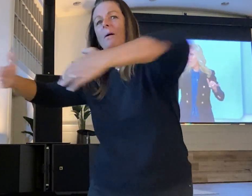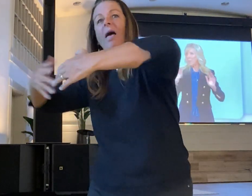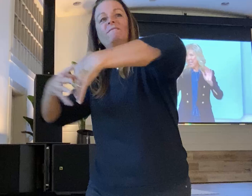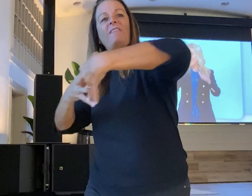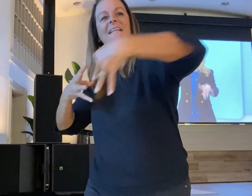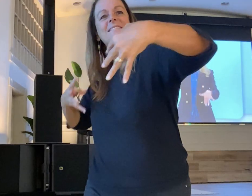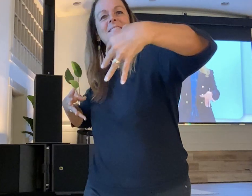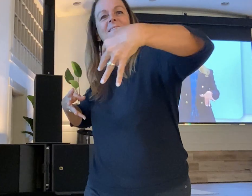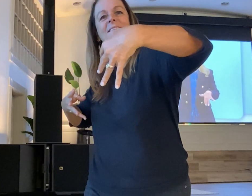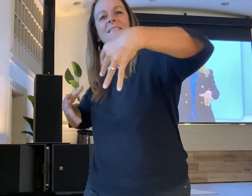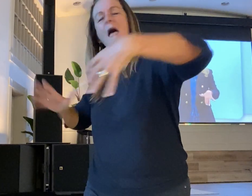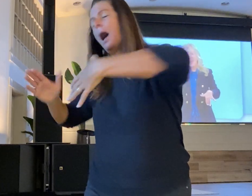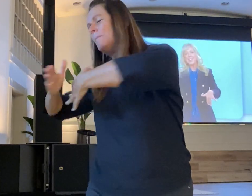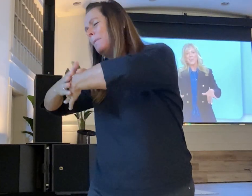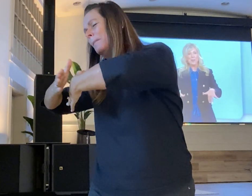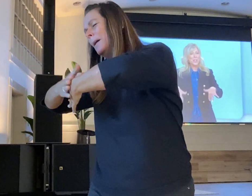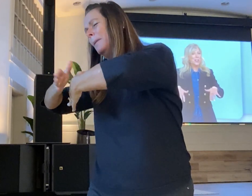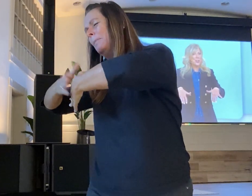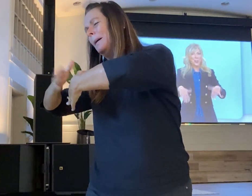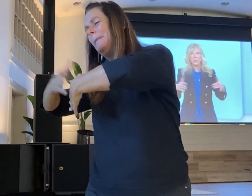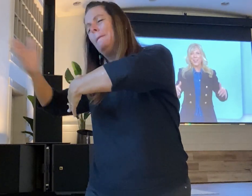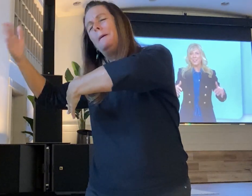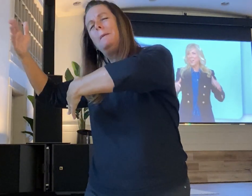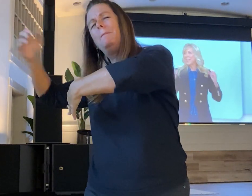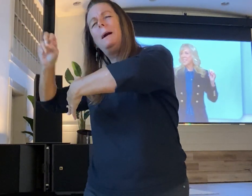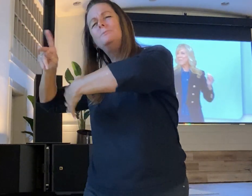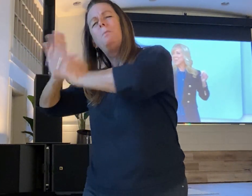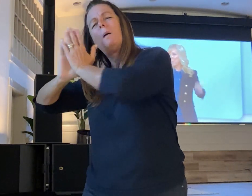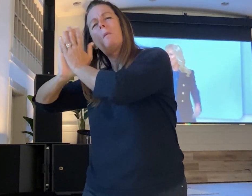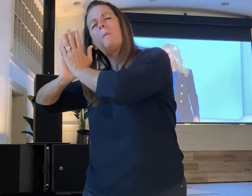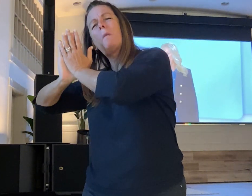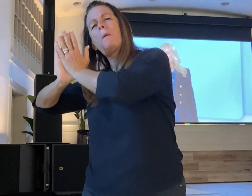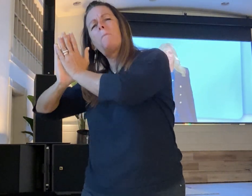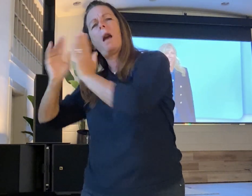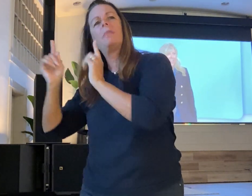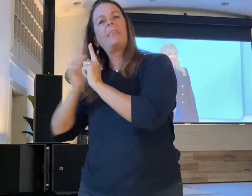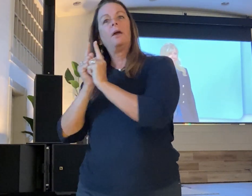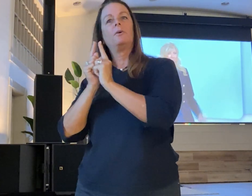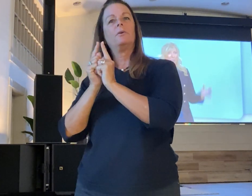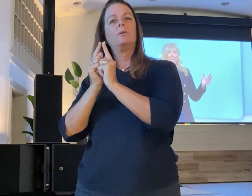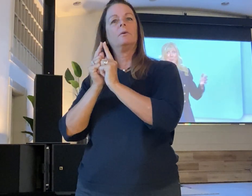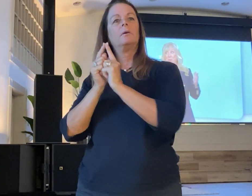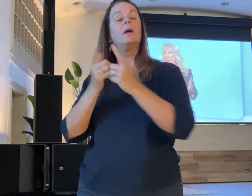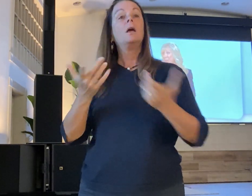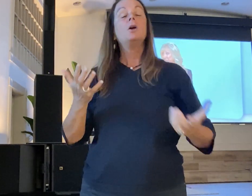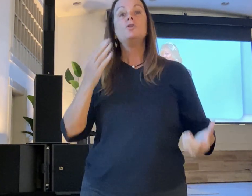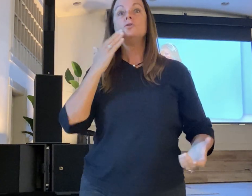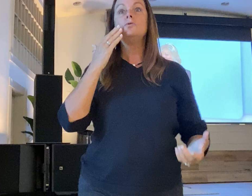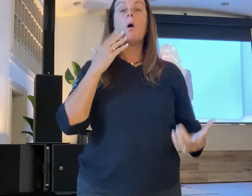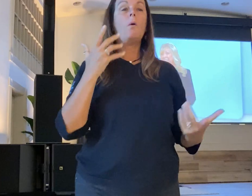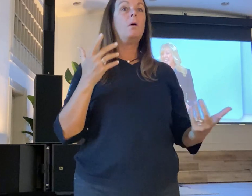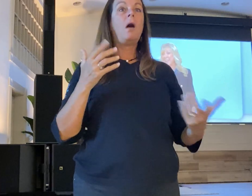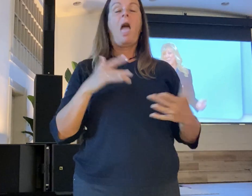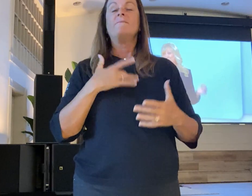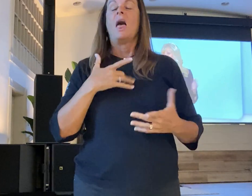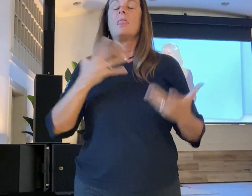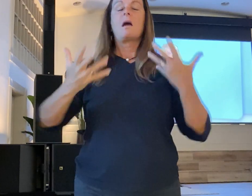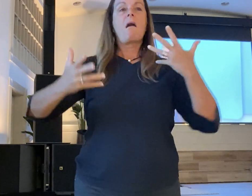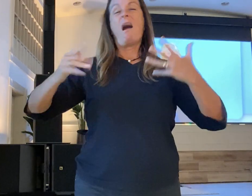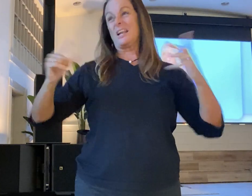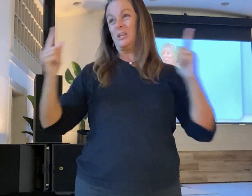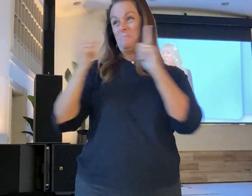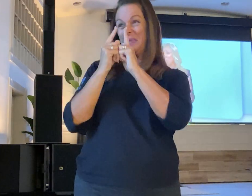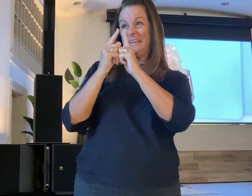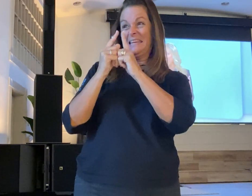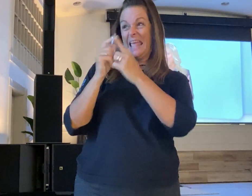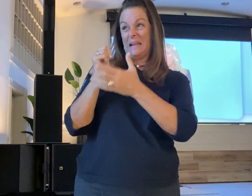share if you gave you the cup of sugar, right? There was also the place of 10-minute breaks at 10 o'clock at night when our kids were driving us crazy and we